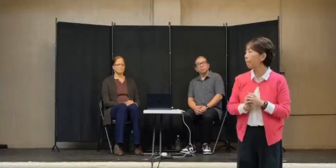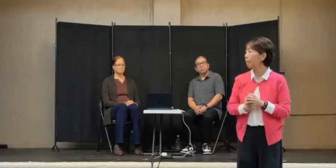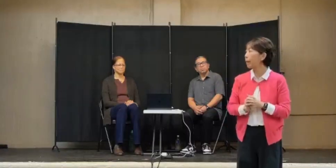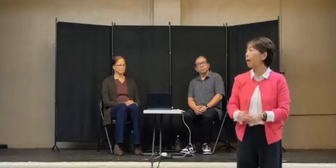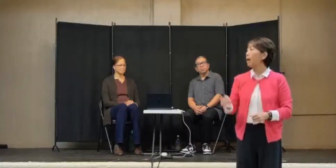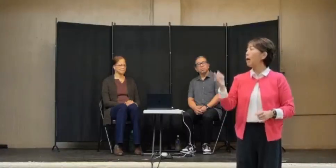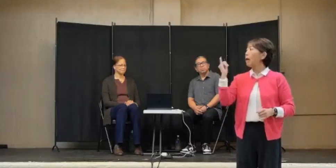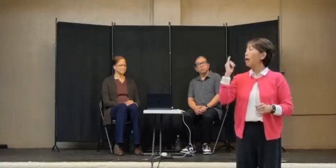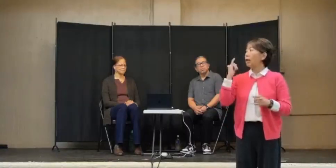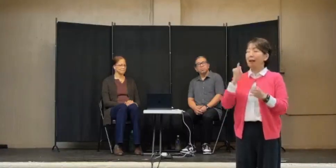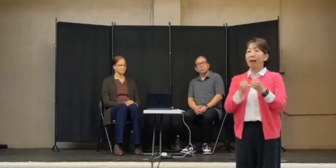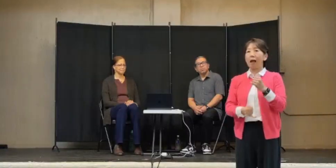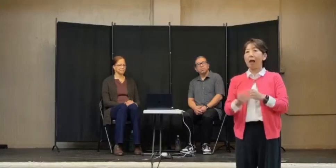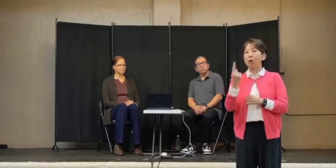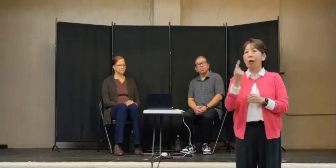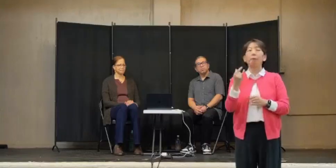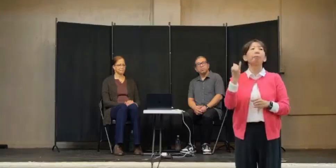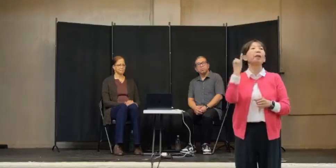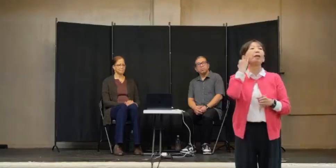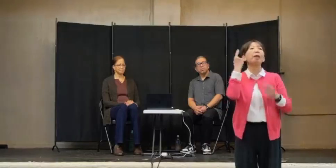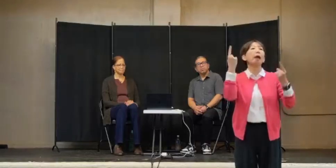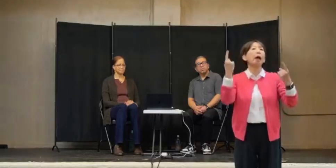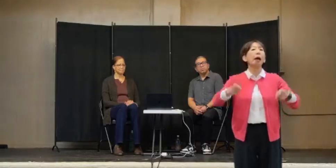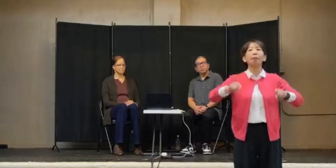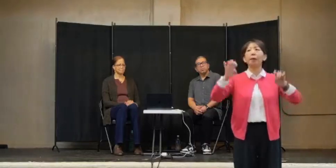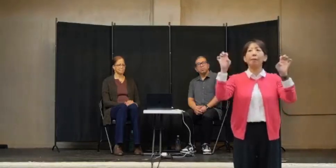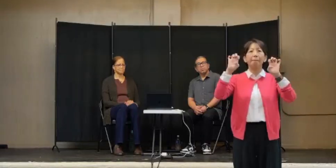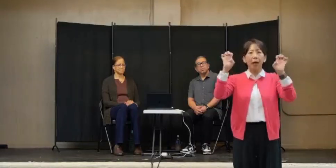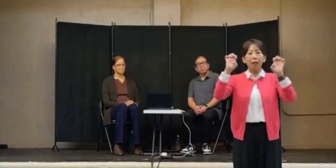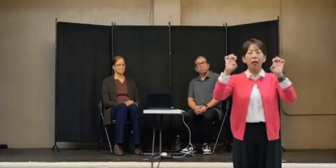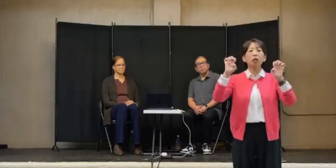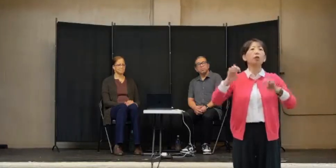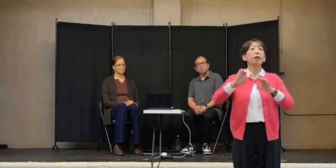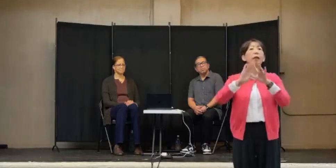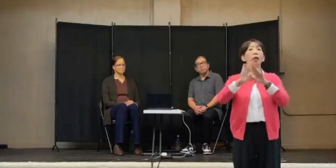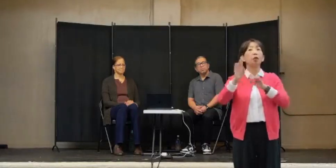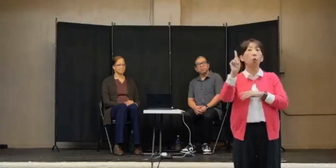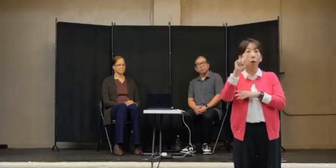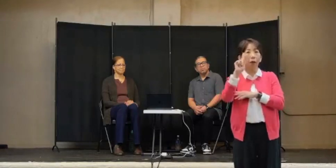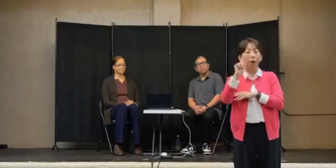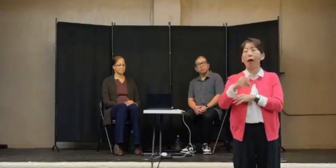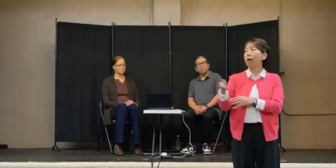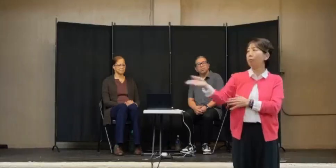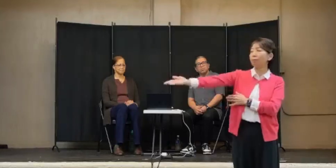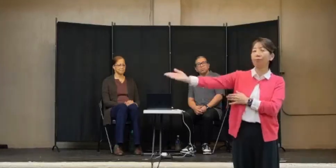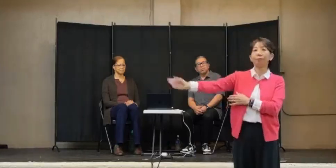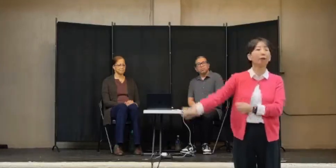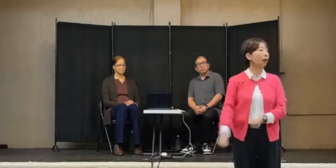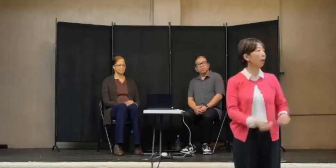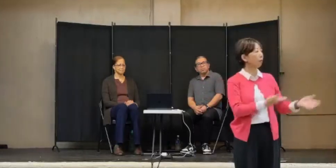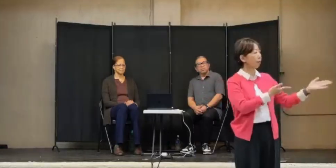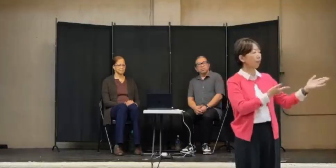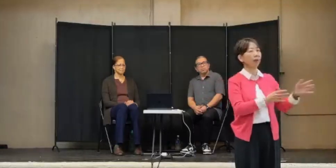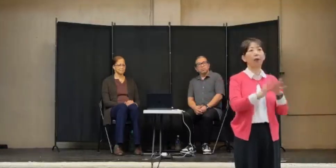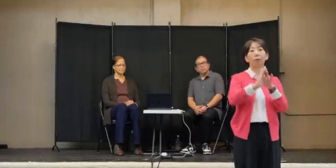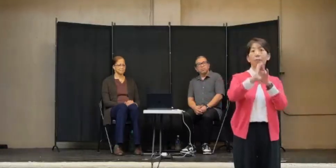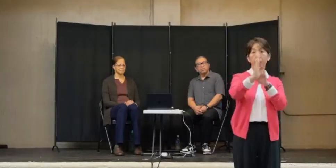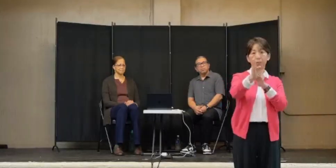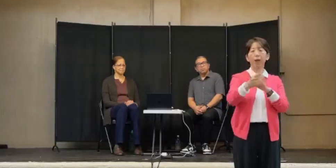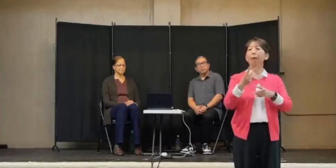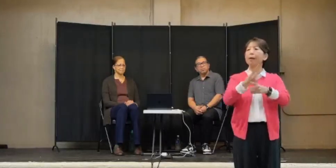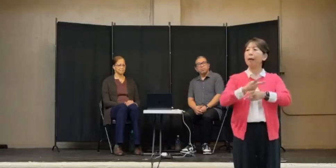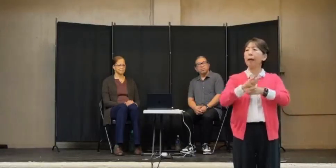chat periodically. And last is that if for some reason an emergency were to happen, the emergency exit